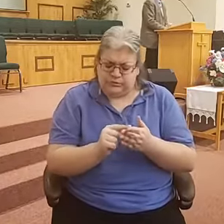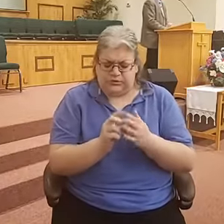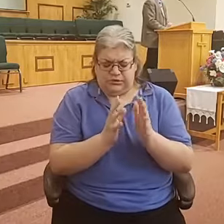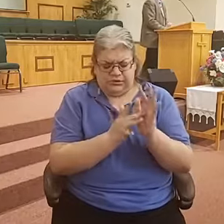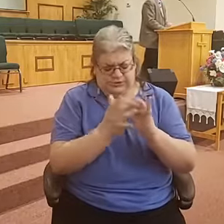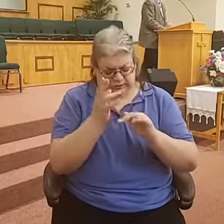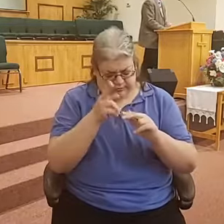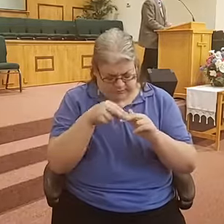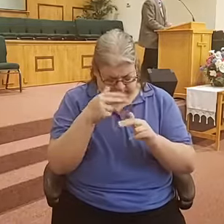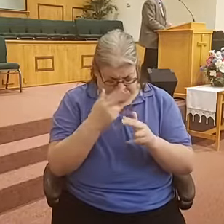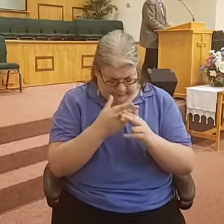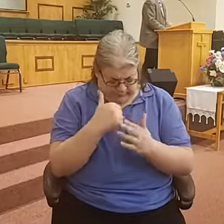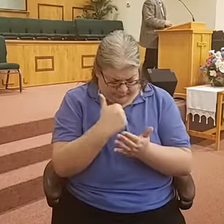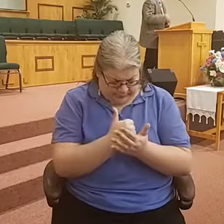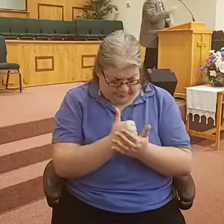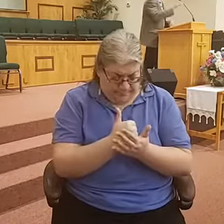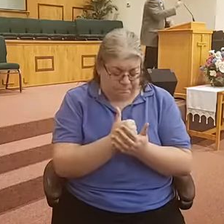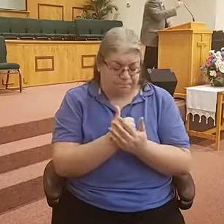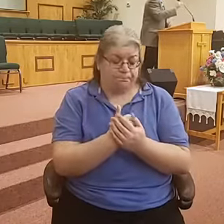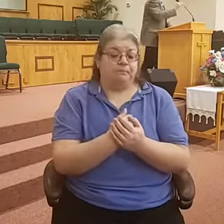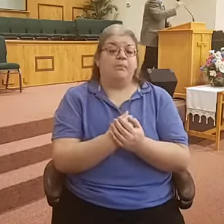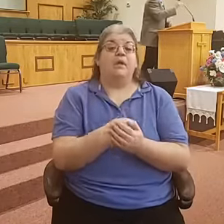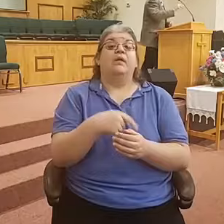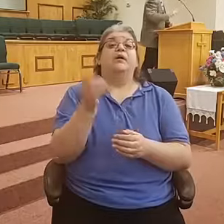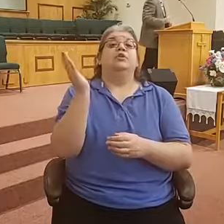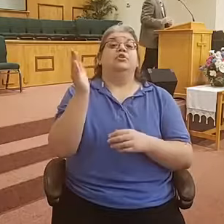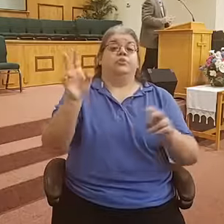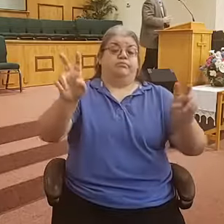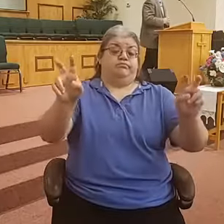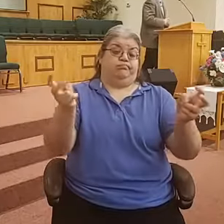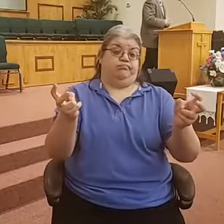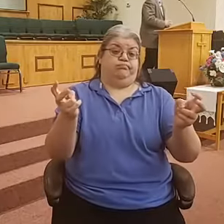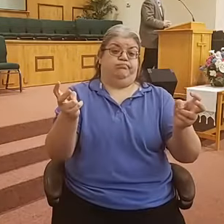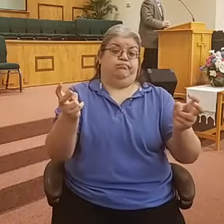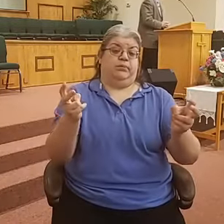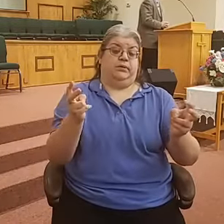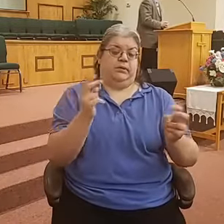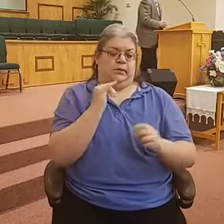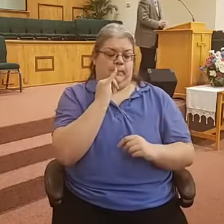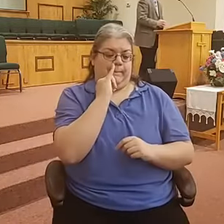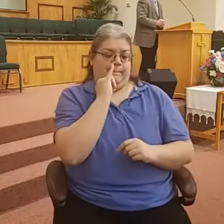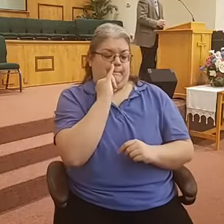Jesus' name. Amen. I want to title this sermon, The Misinterpreted Gift.